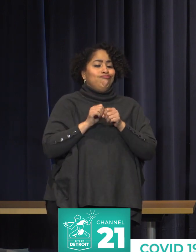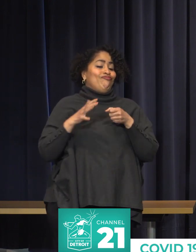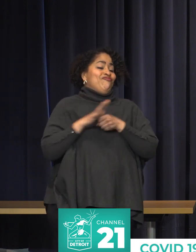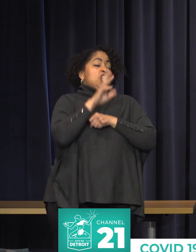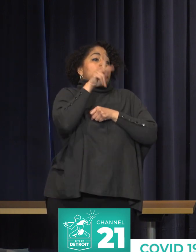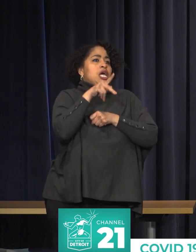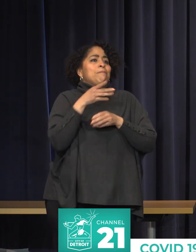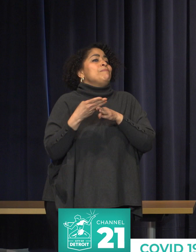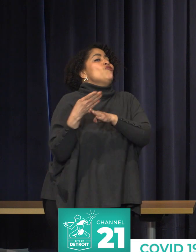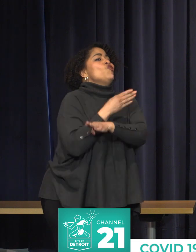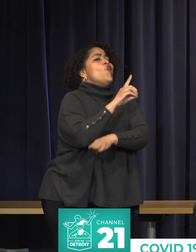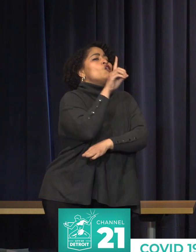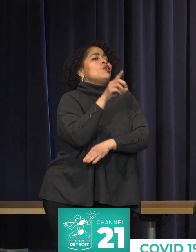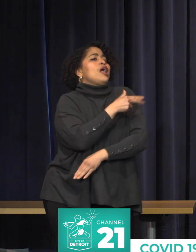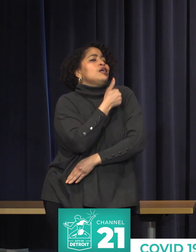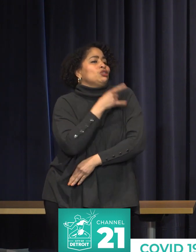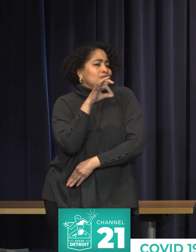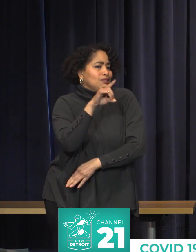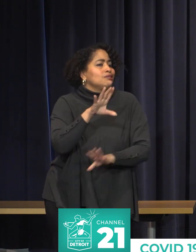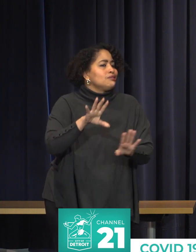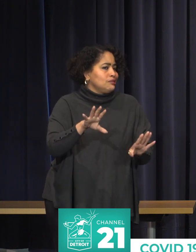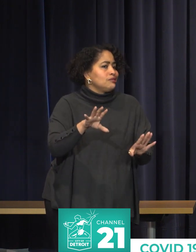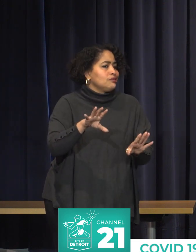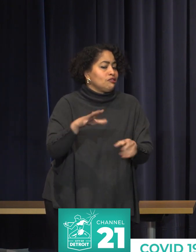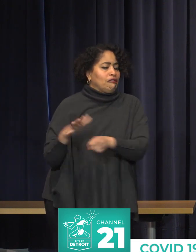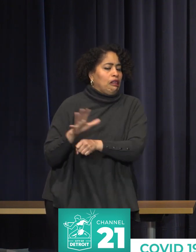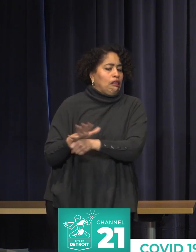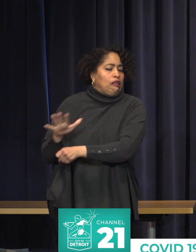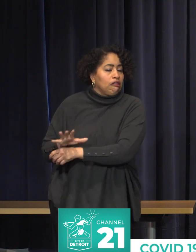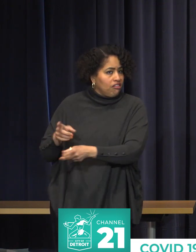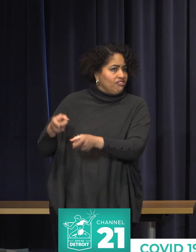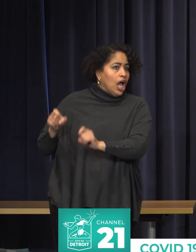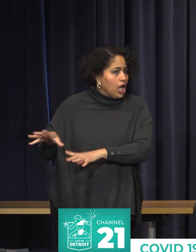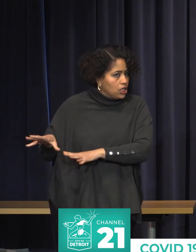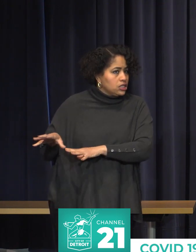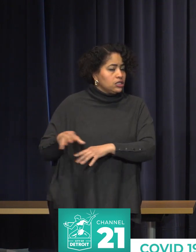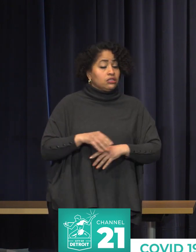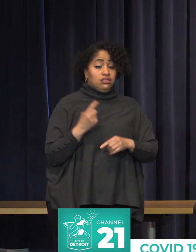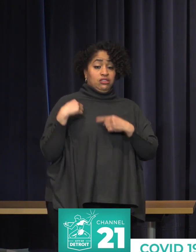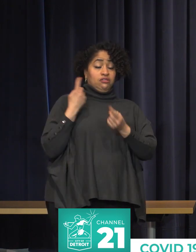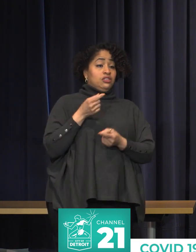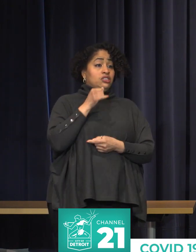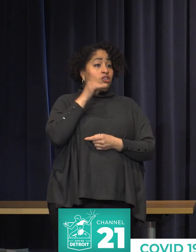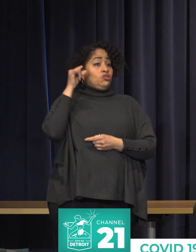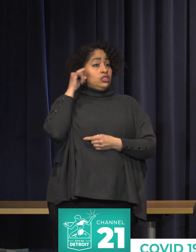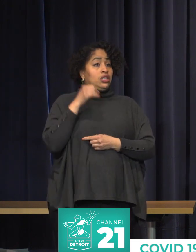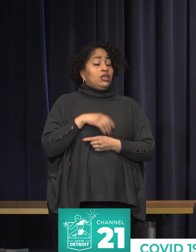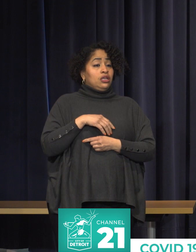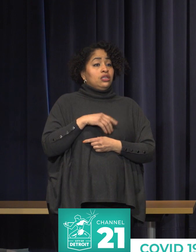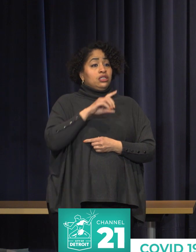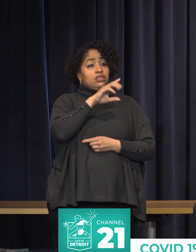Detroit hospitals did, and at least as of yesterday, the city of Detroit and Oakland County had